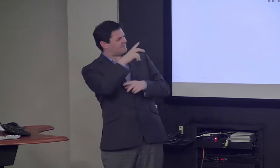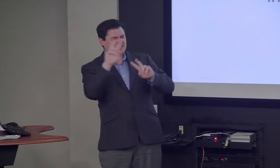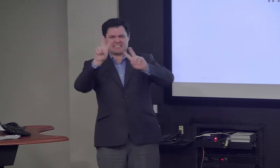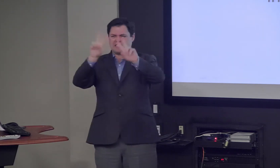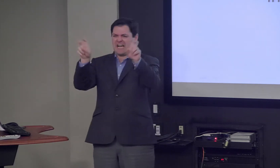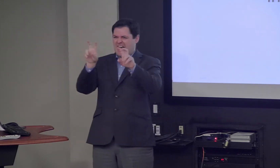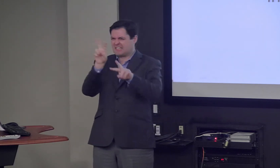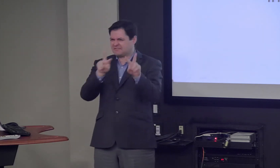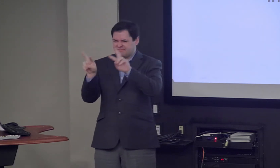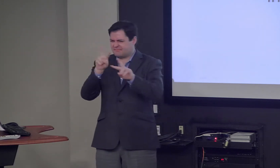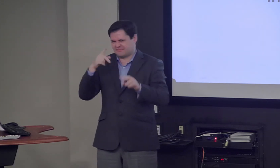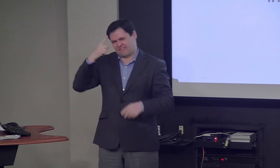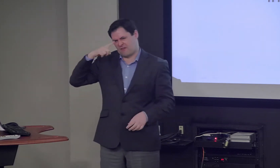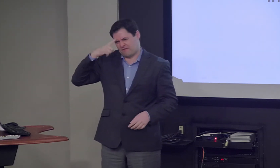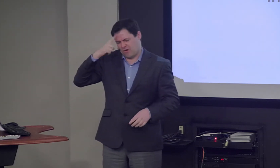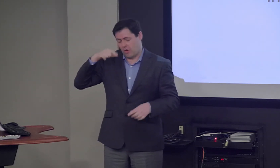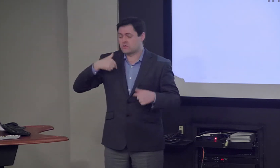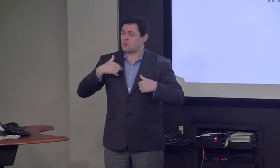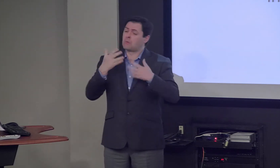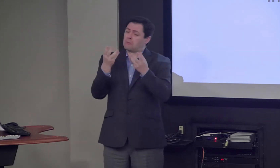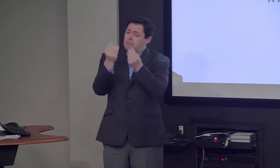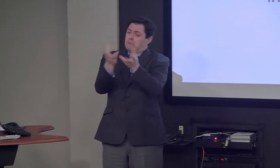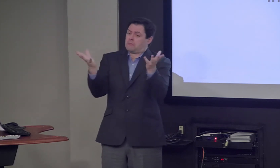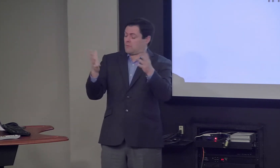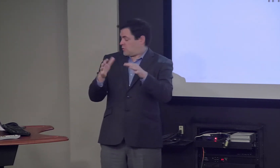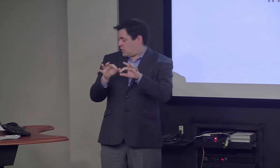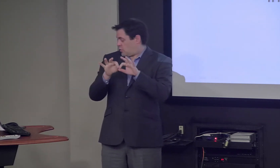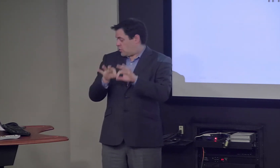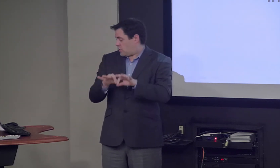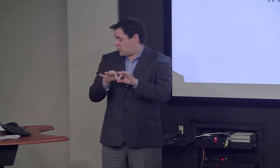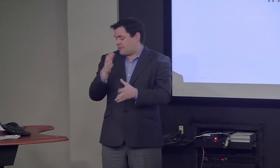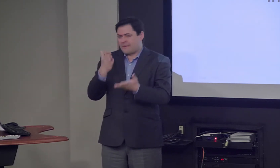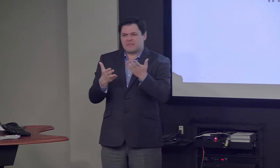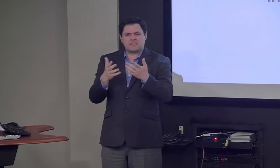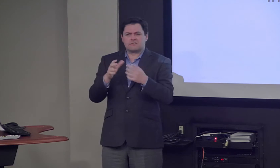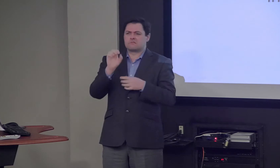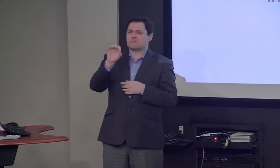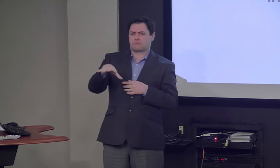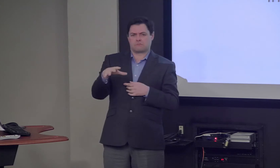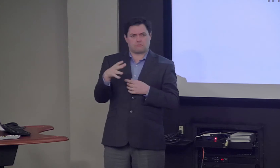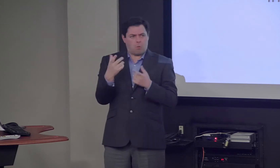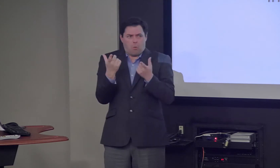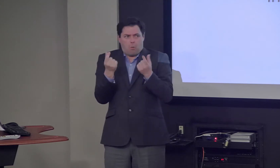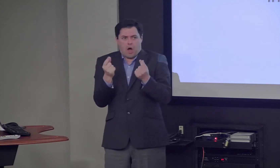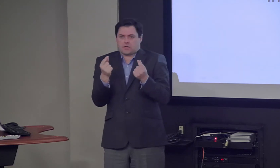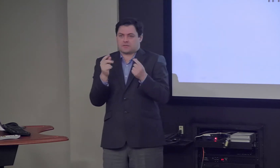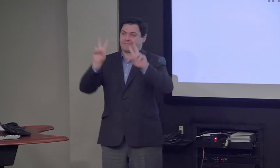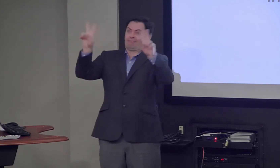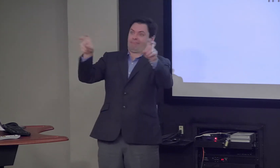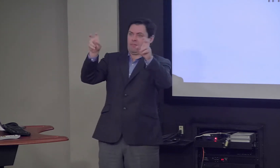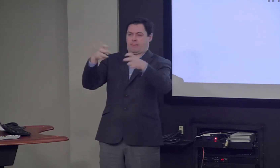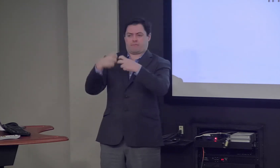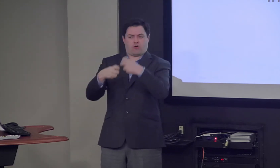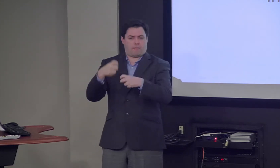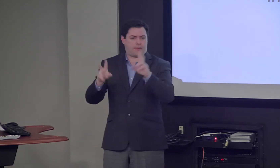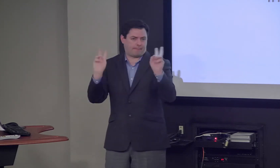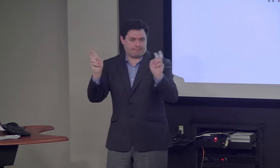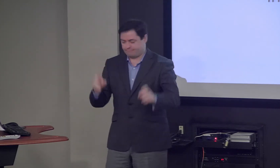chose instead English. So if you look at the title of my presentation today, I'm going to share with you some information